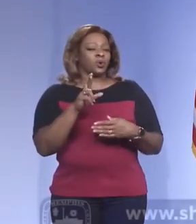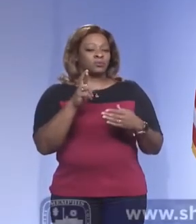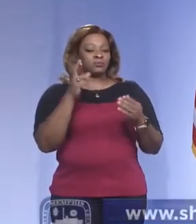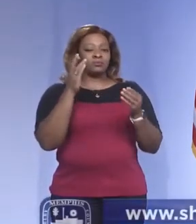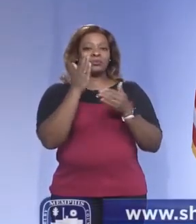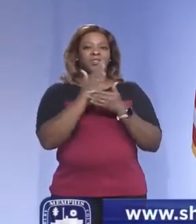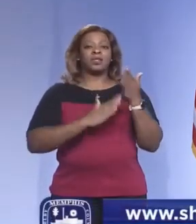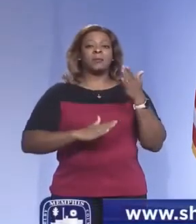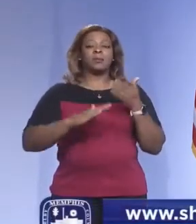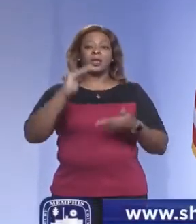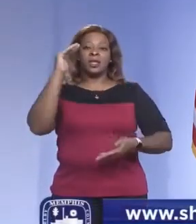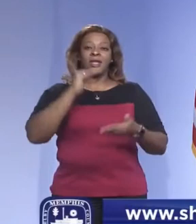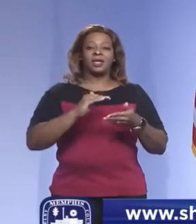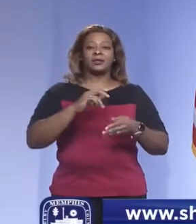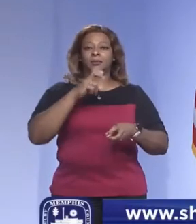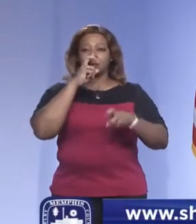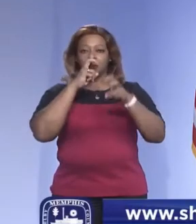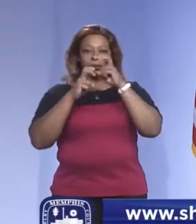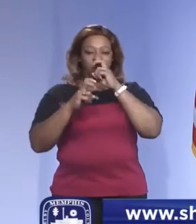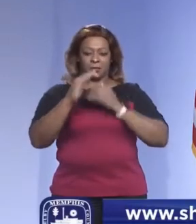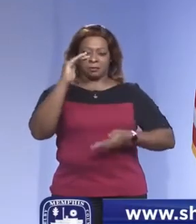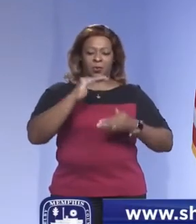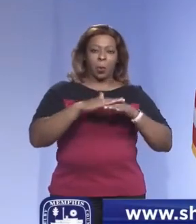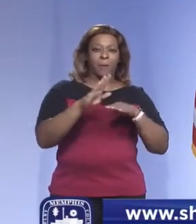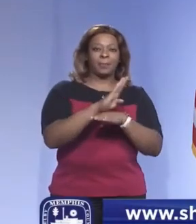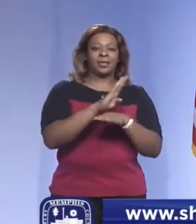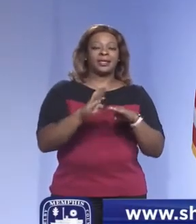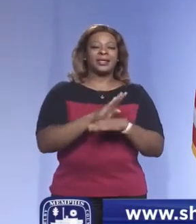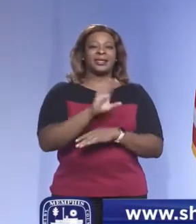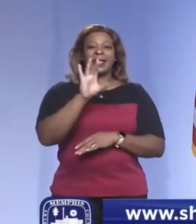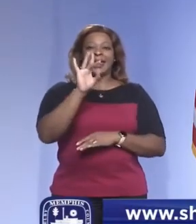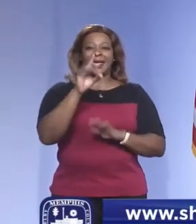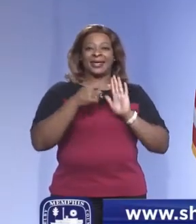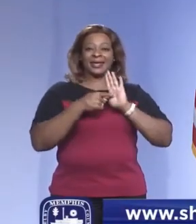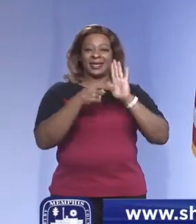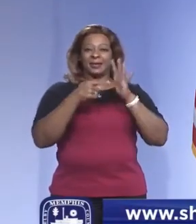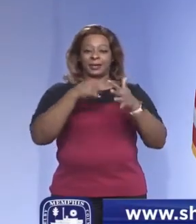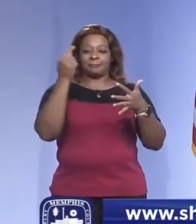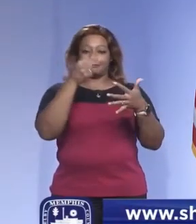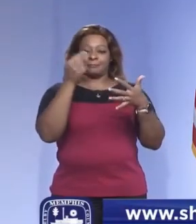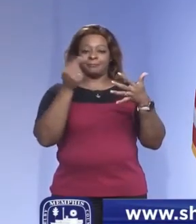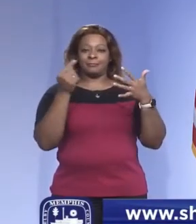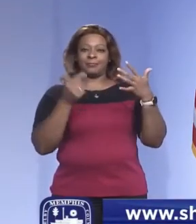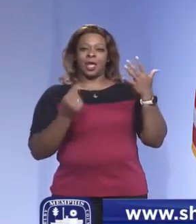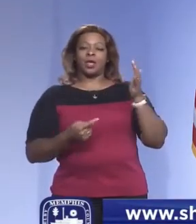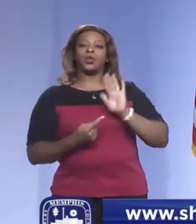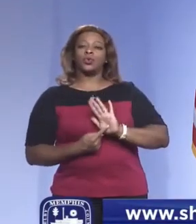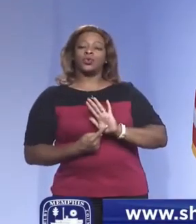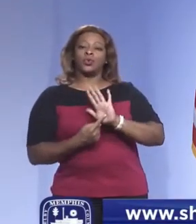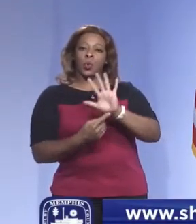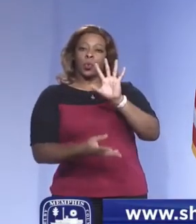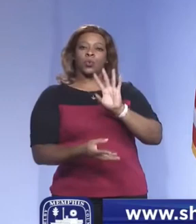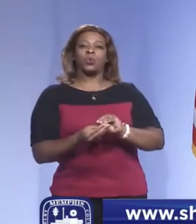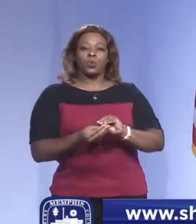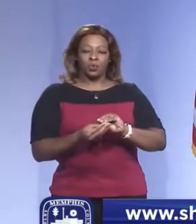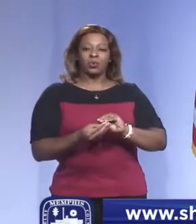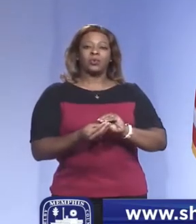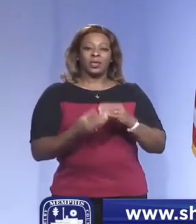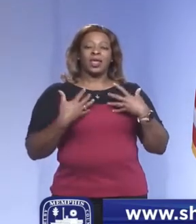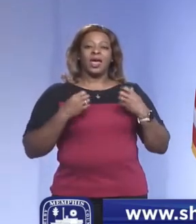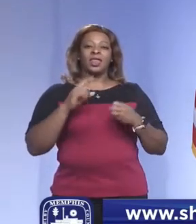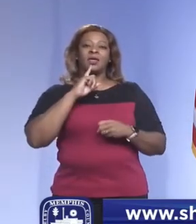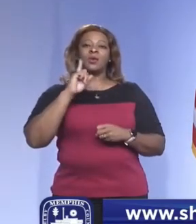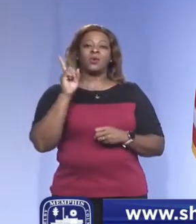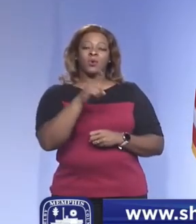the restrictions that have been placed on businesses, there were 8 indicators laid out in the Health Directive